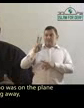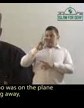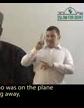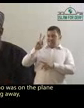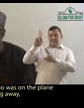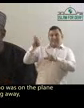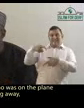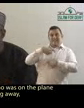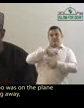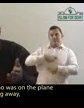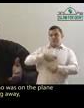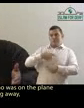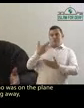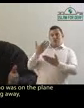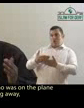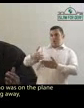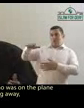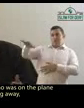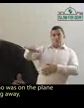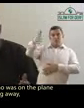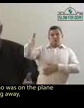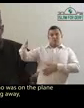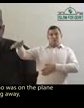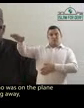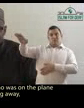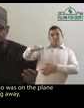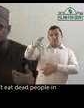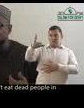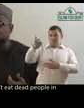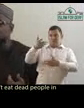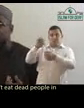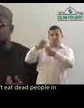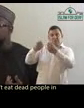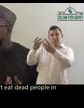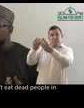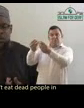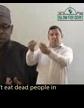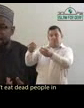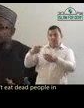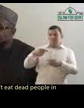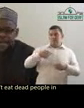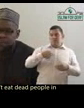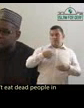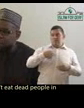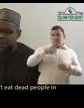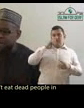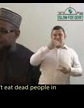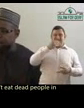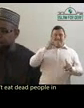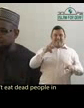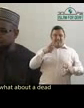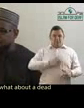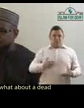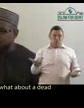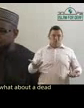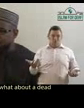person who was on the plane, and that dead person is rotting away. The one who's alive, you can't eat dead people in